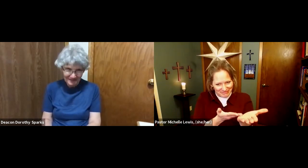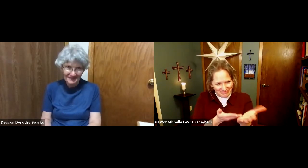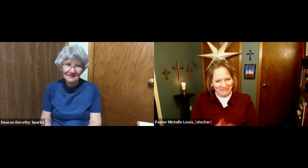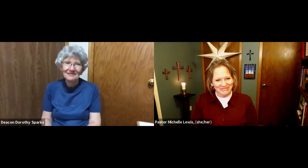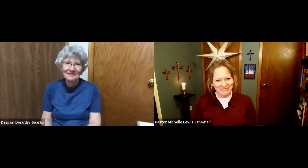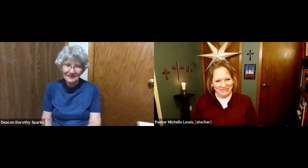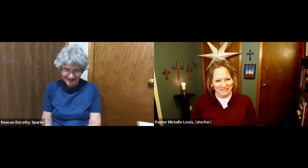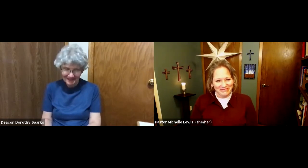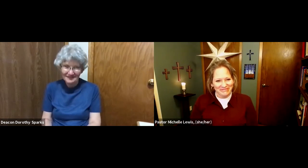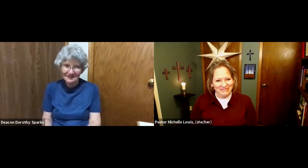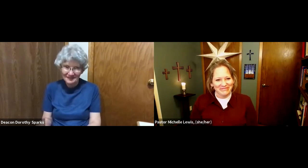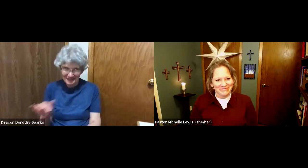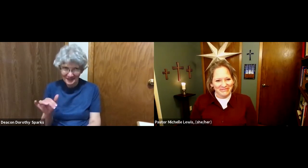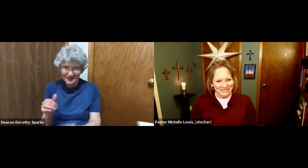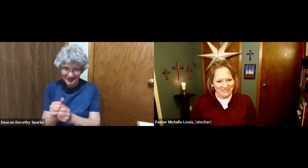Peace be with you, Deacon Dorothy,